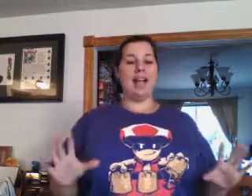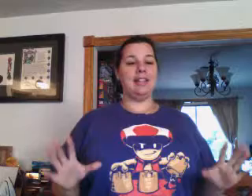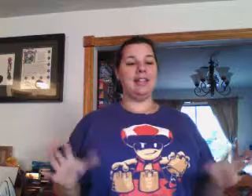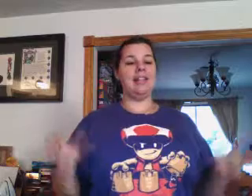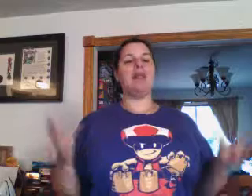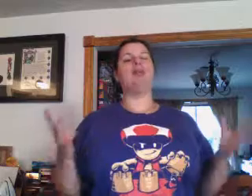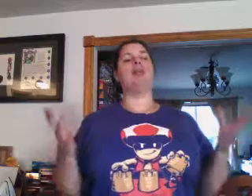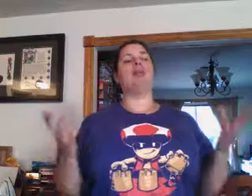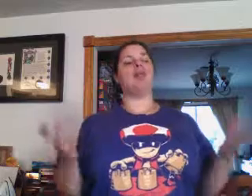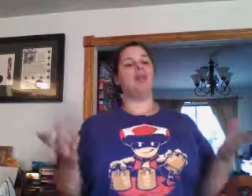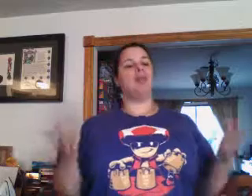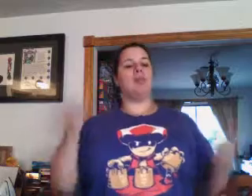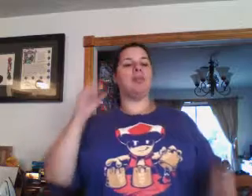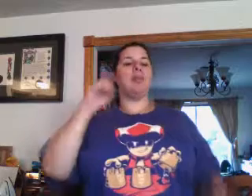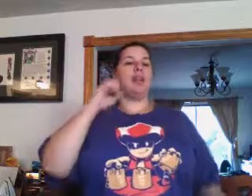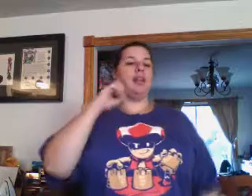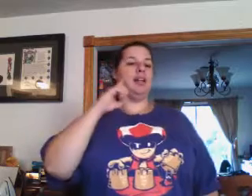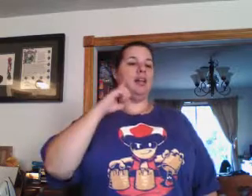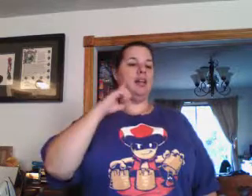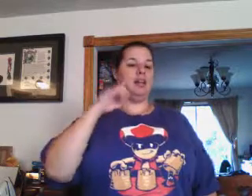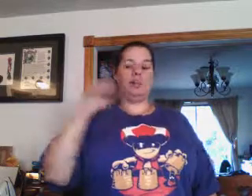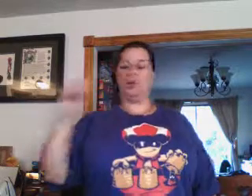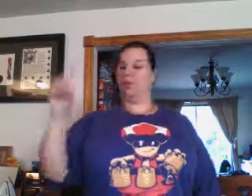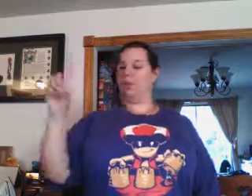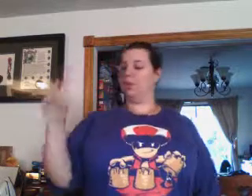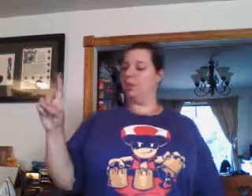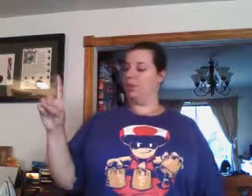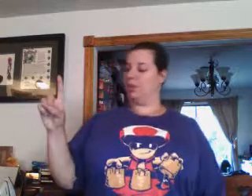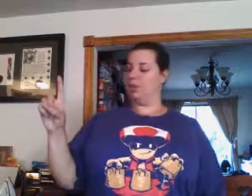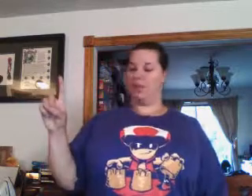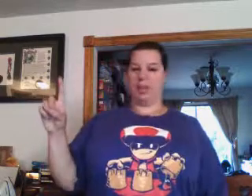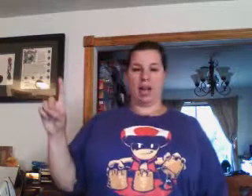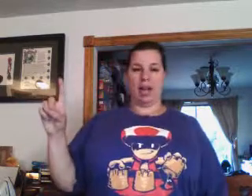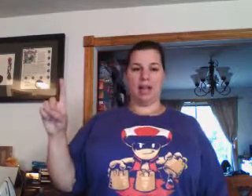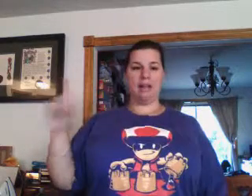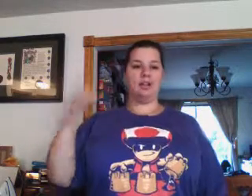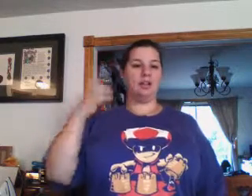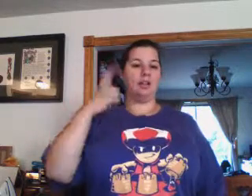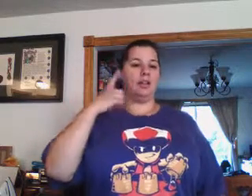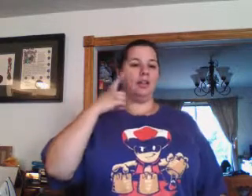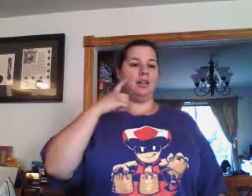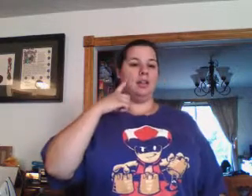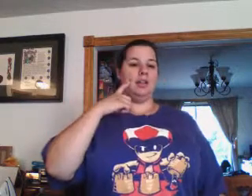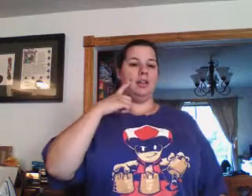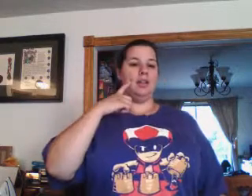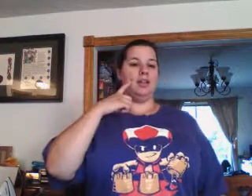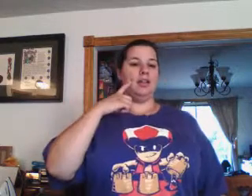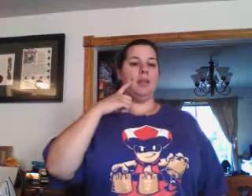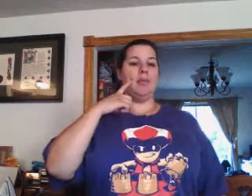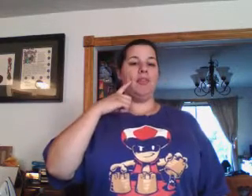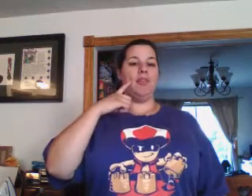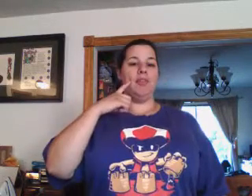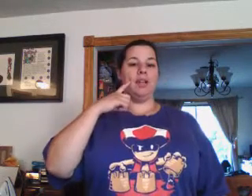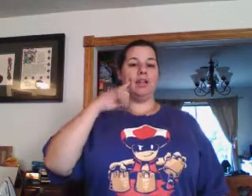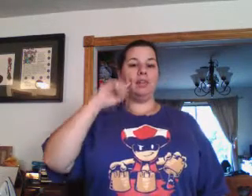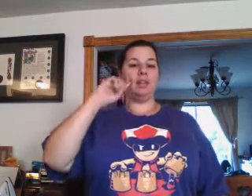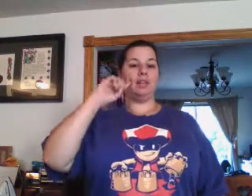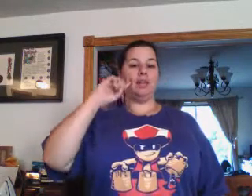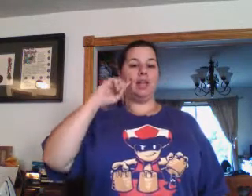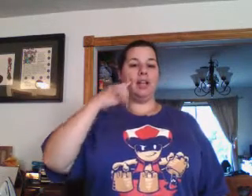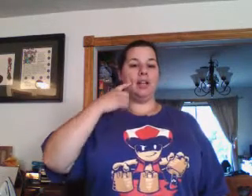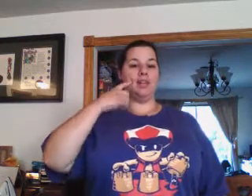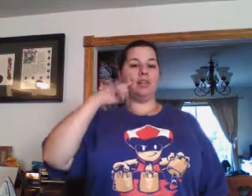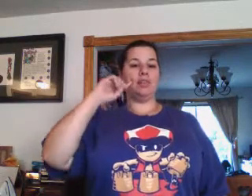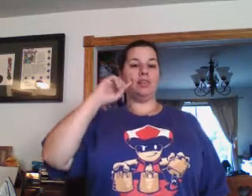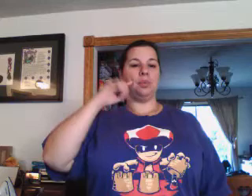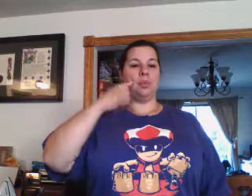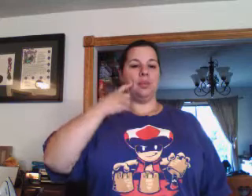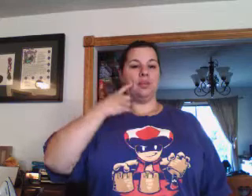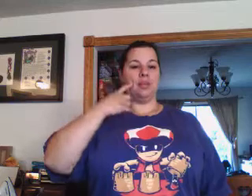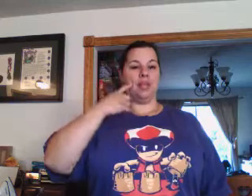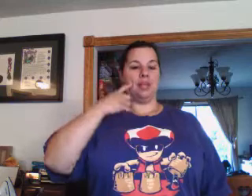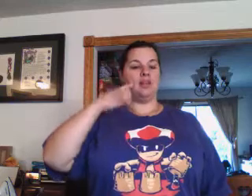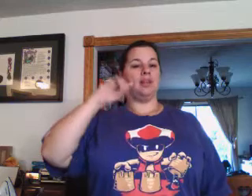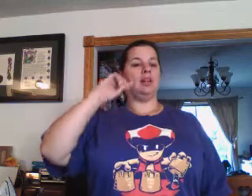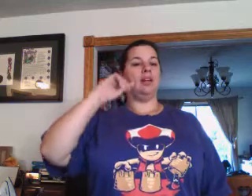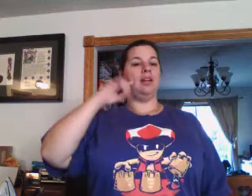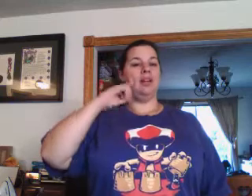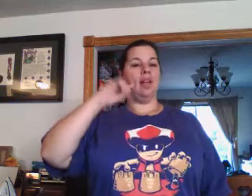Candy. I'm sure everyone remembers candy. You're going to do a D hand. Tip of your finger to your cheek and just twist it.